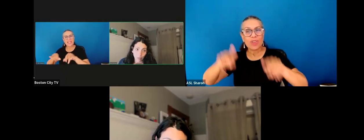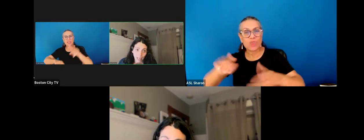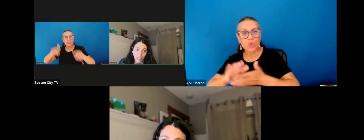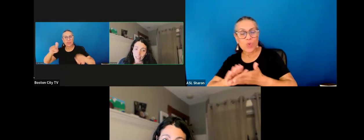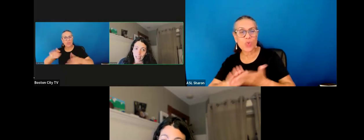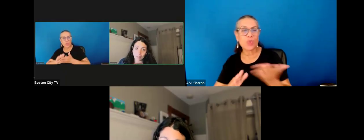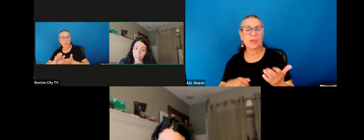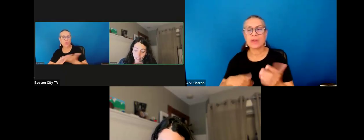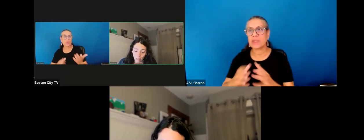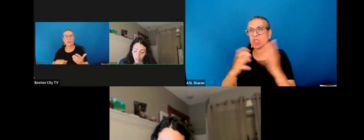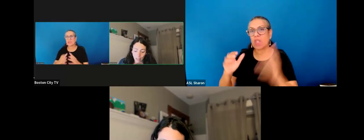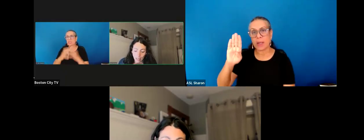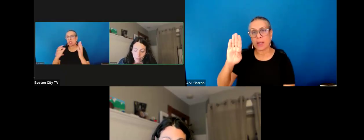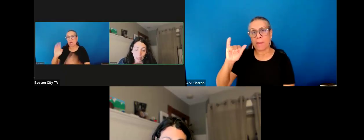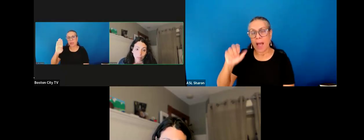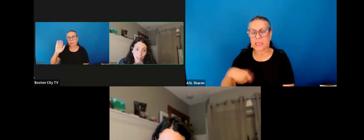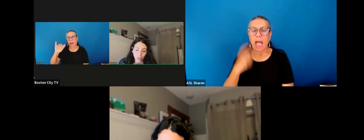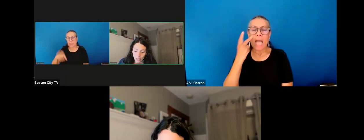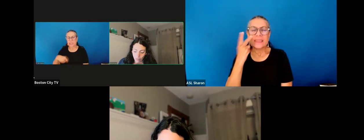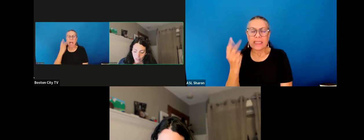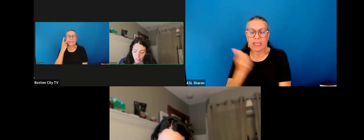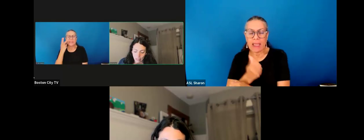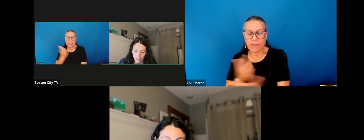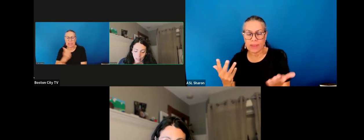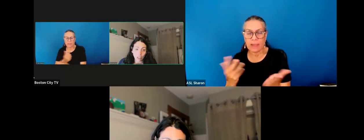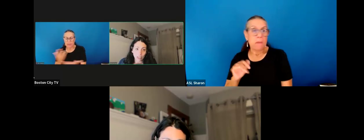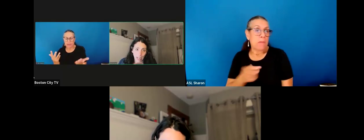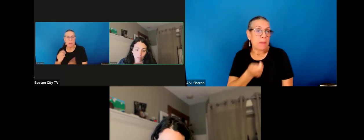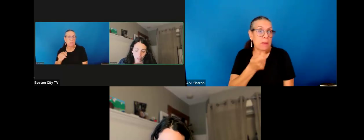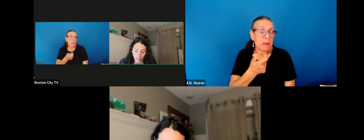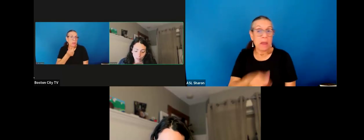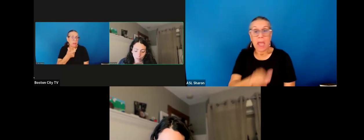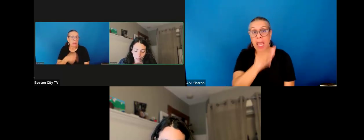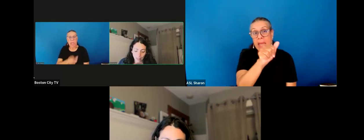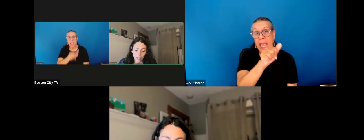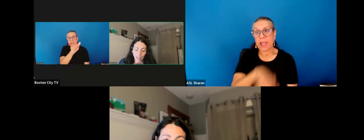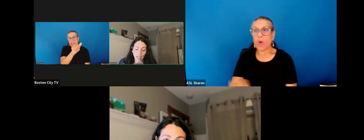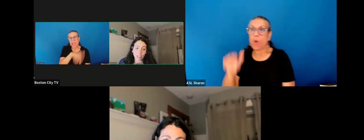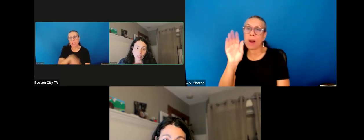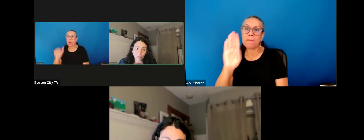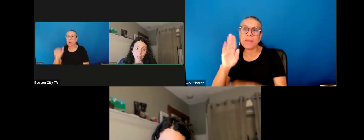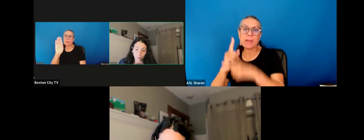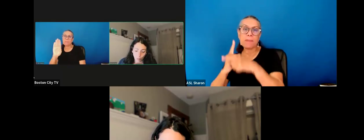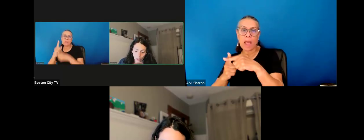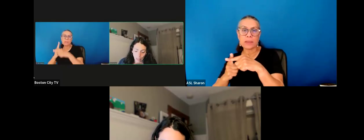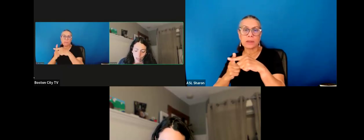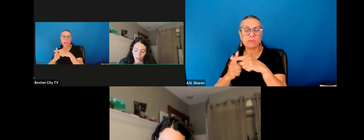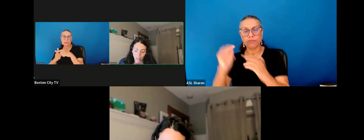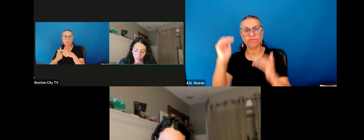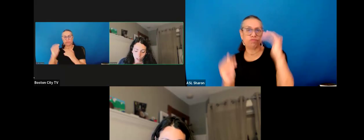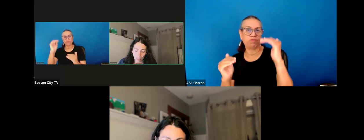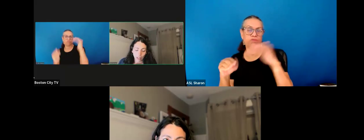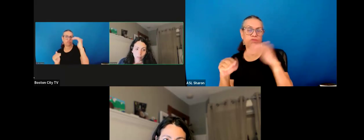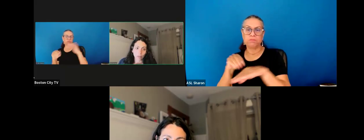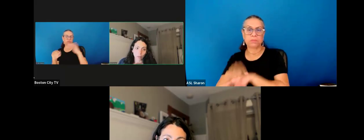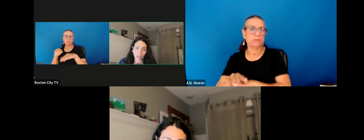or bias, and I have seen it all, means minor grade differences, such as an A versus a B+, can just disproportionately affect